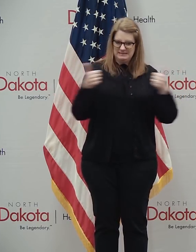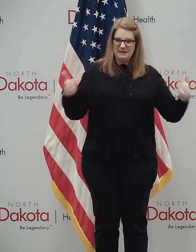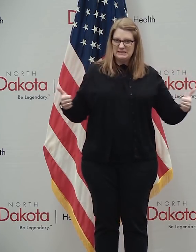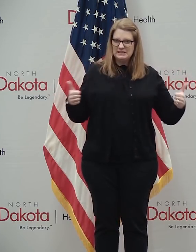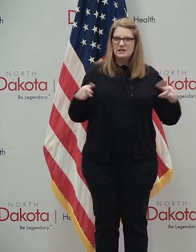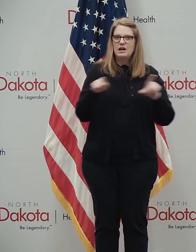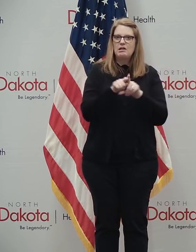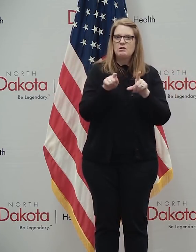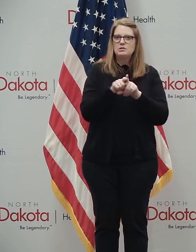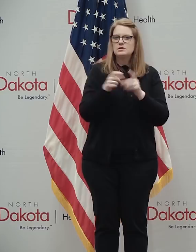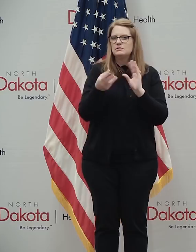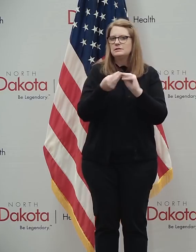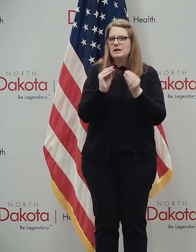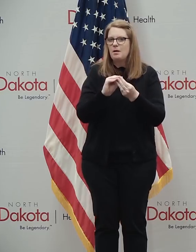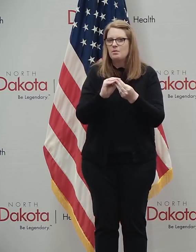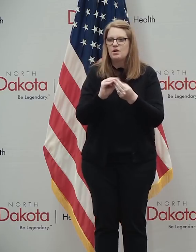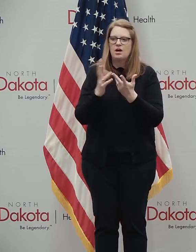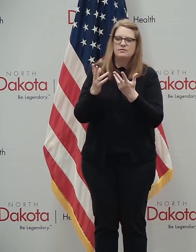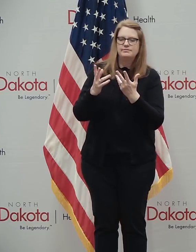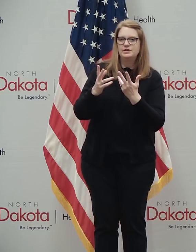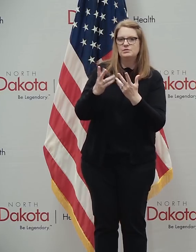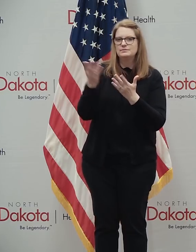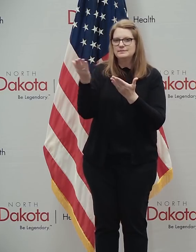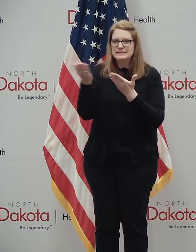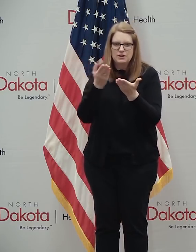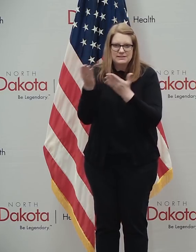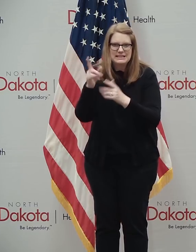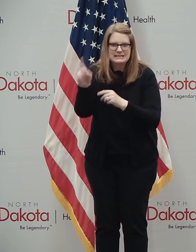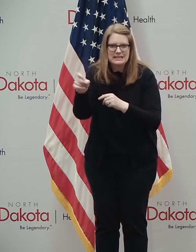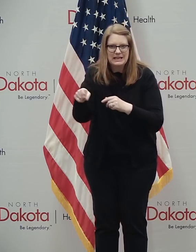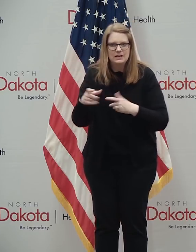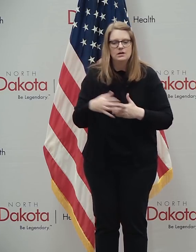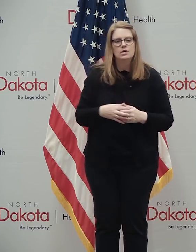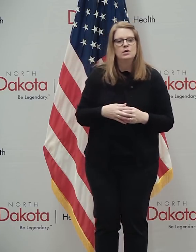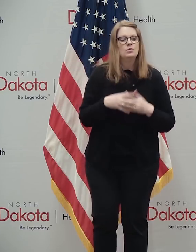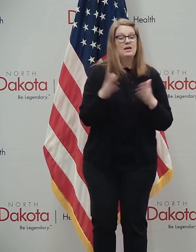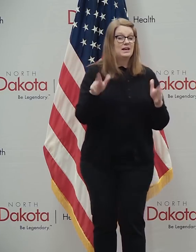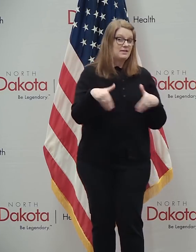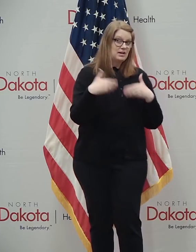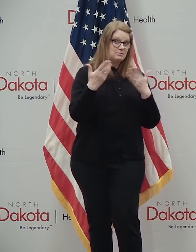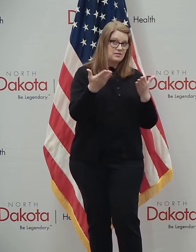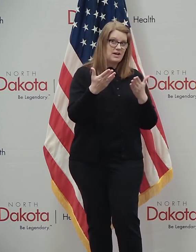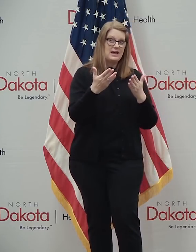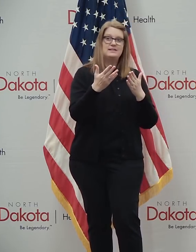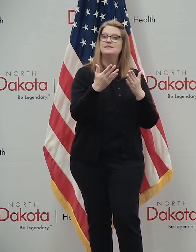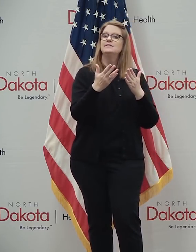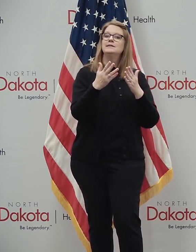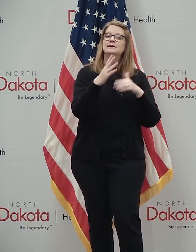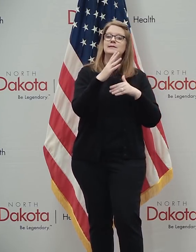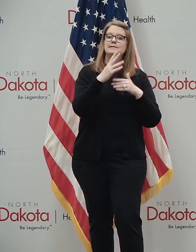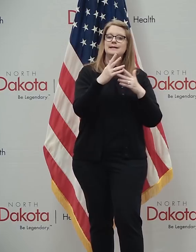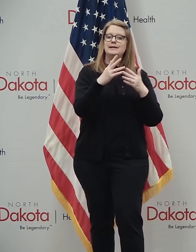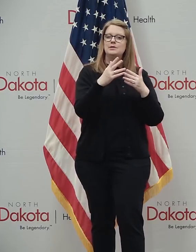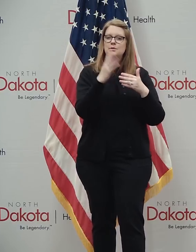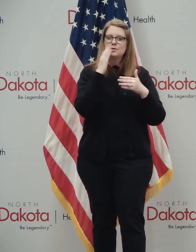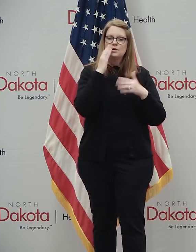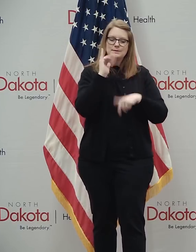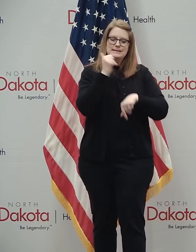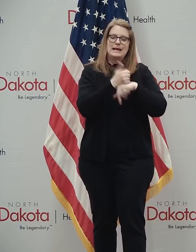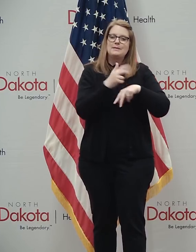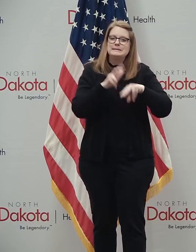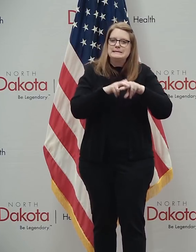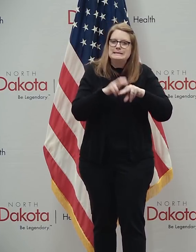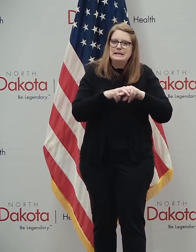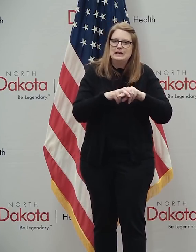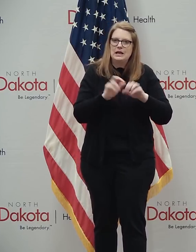factors. We have addressed general guidelines and limitations such as social distancing when placing the seating for